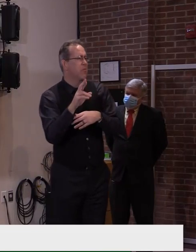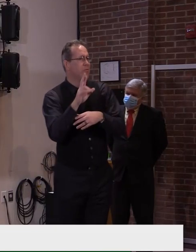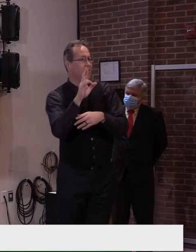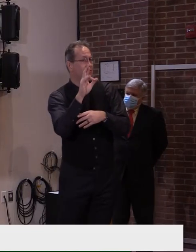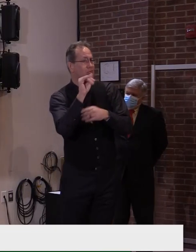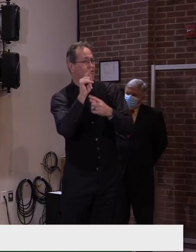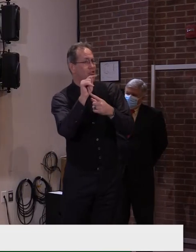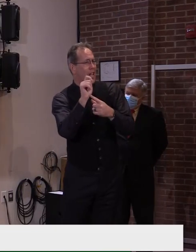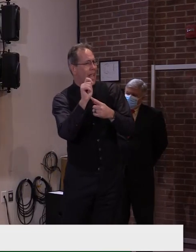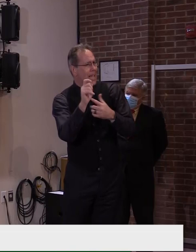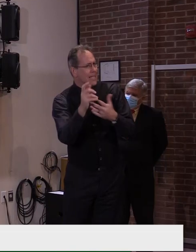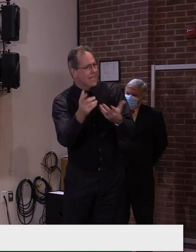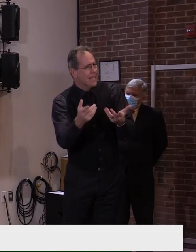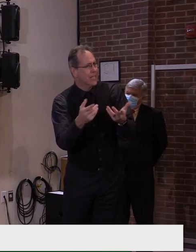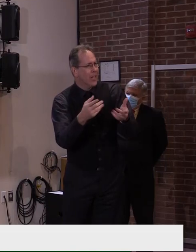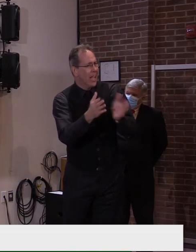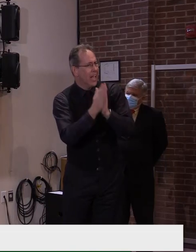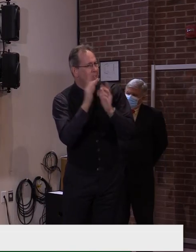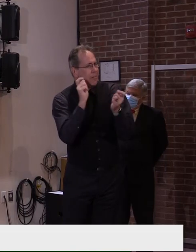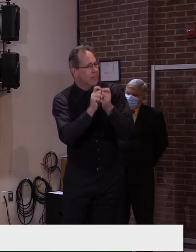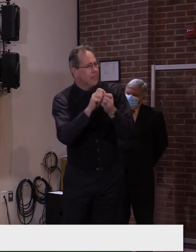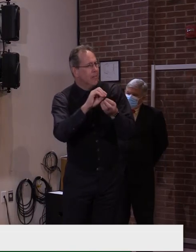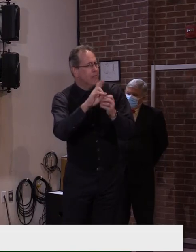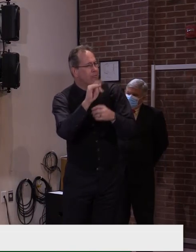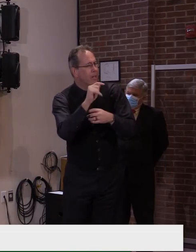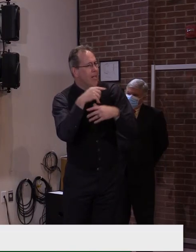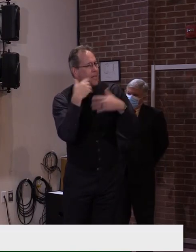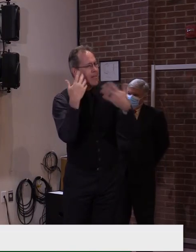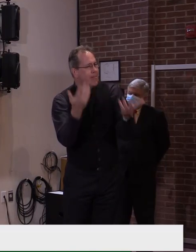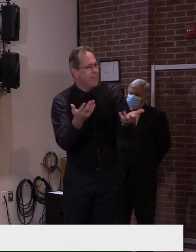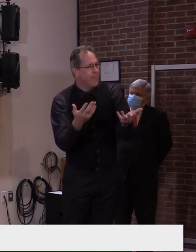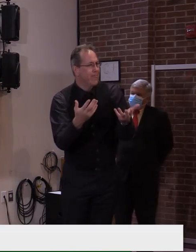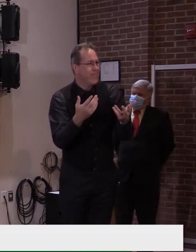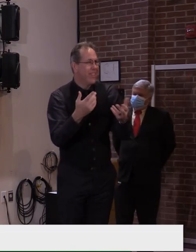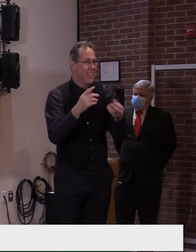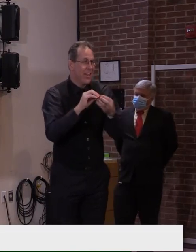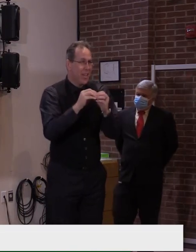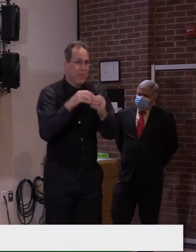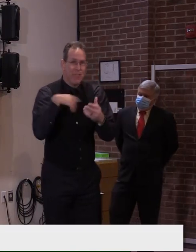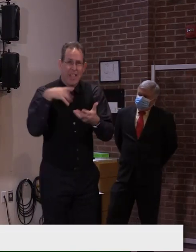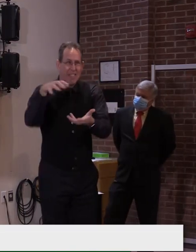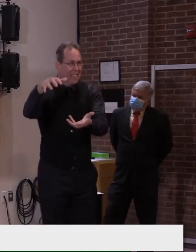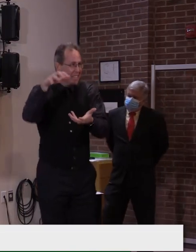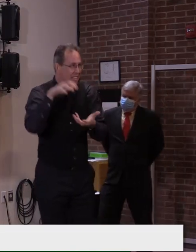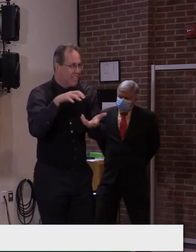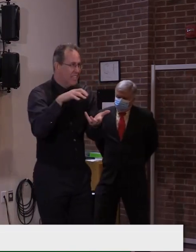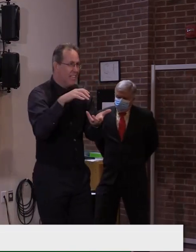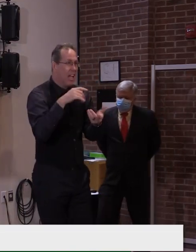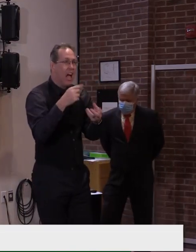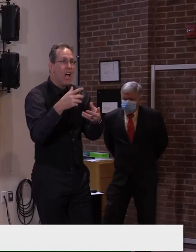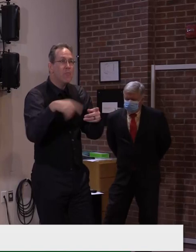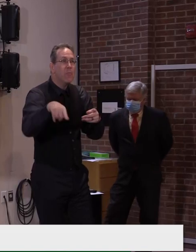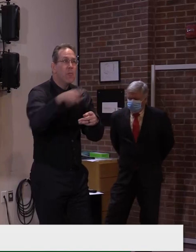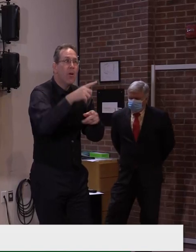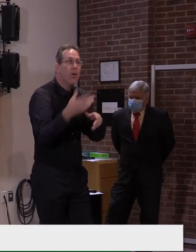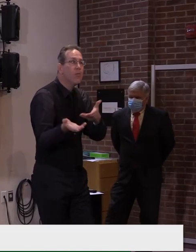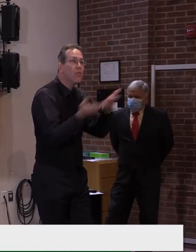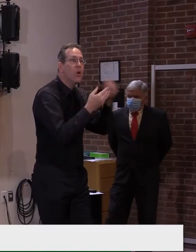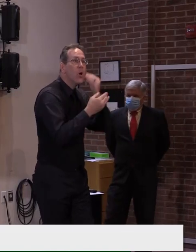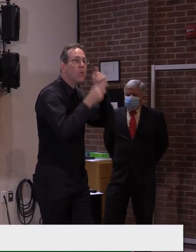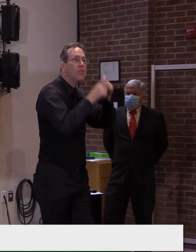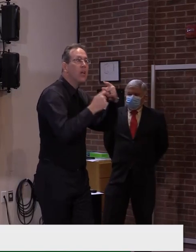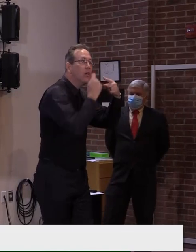how many people did antigen tests, both the ones we handed out and the ones they bought at pharmacies, et cetera. And we just have